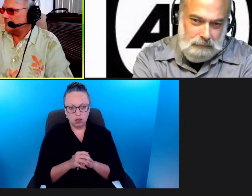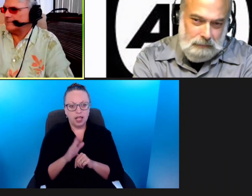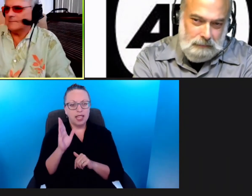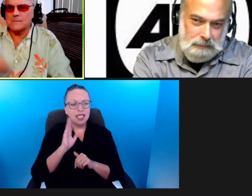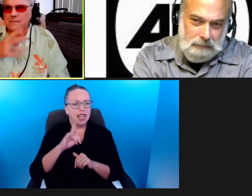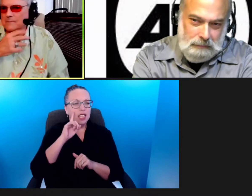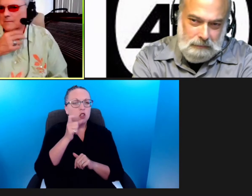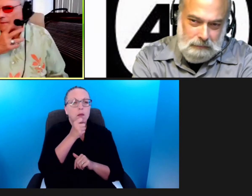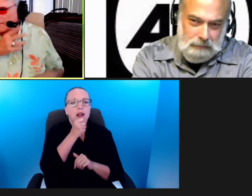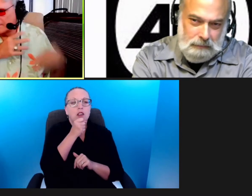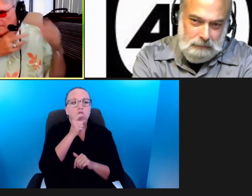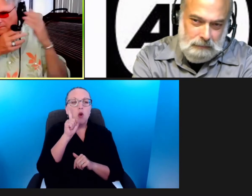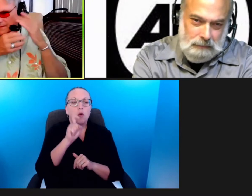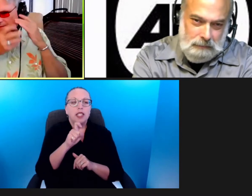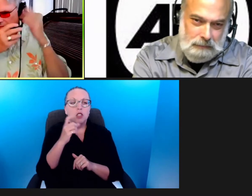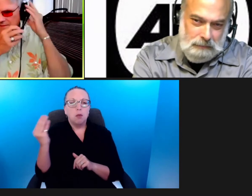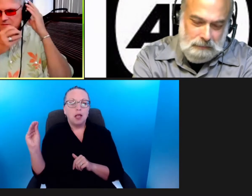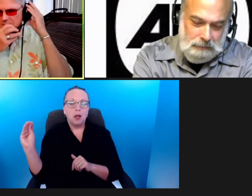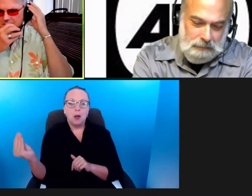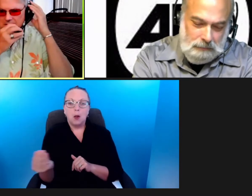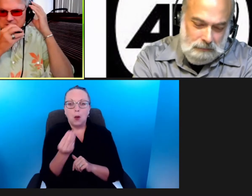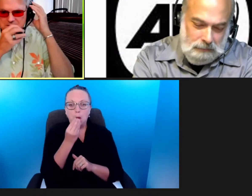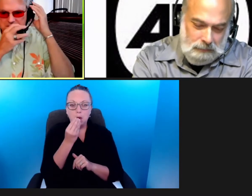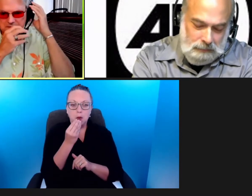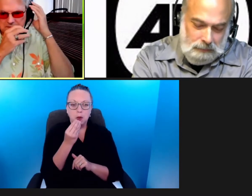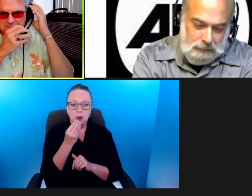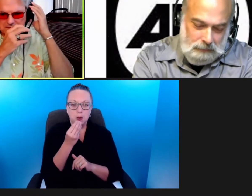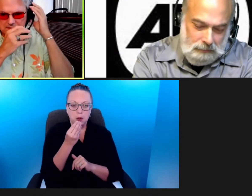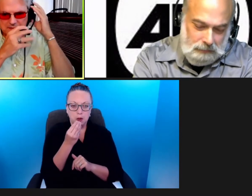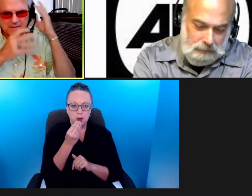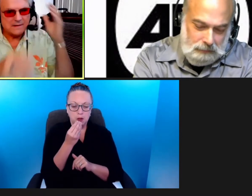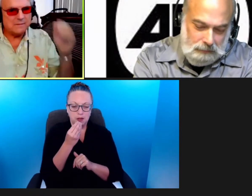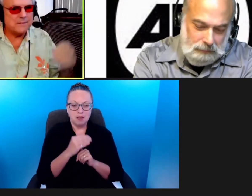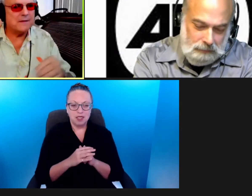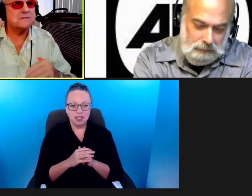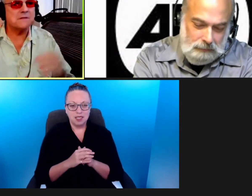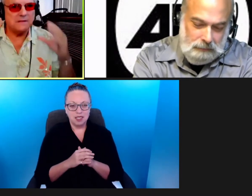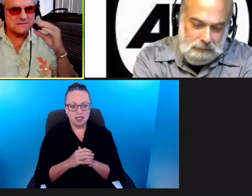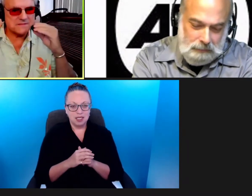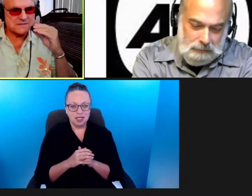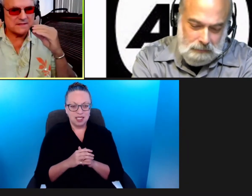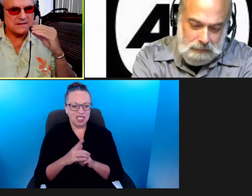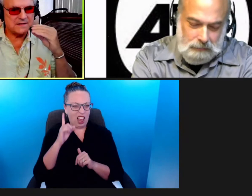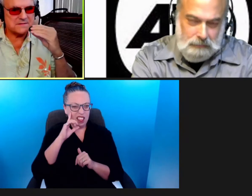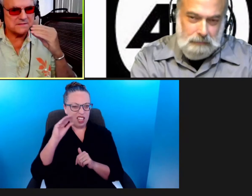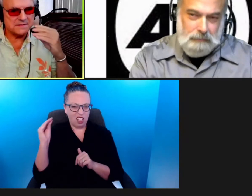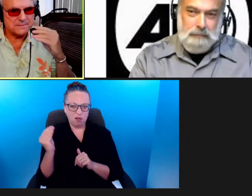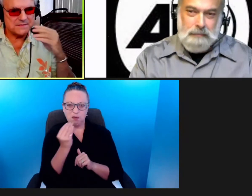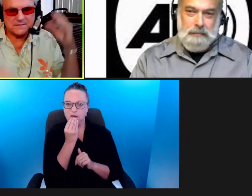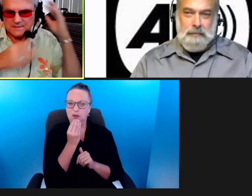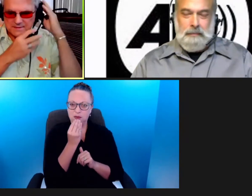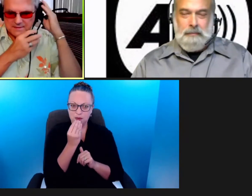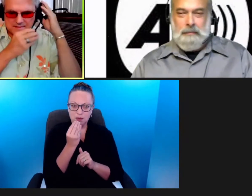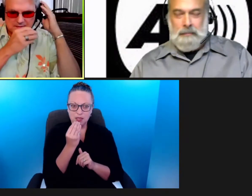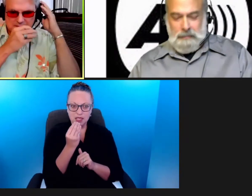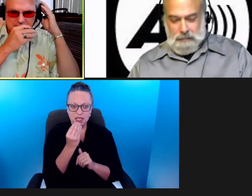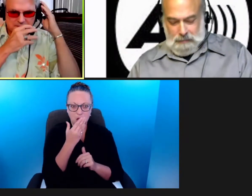closer. My mic needs to be Or closer. something. Well, I'm about as close as I can get to it. Let me